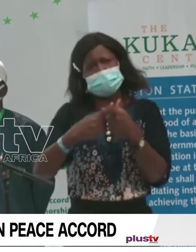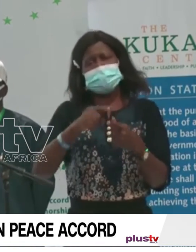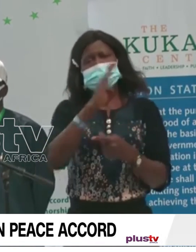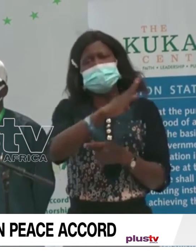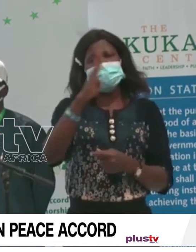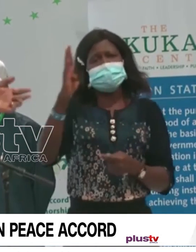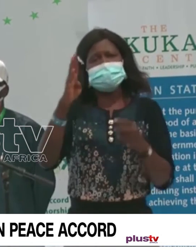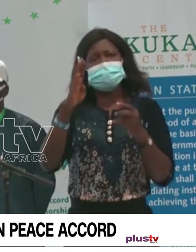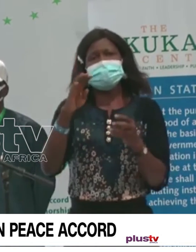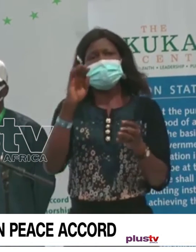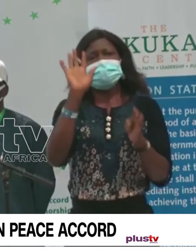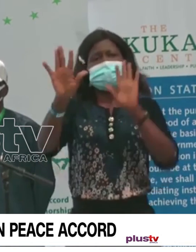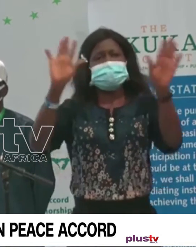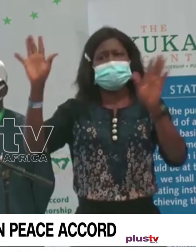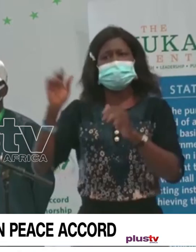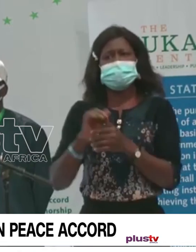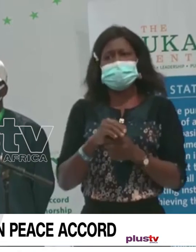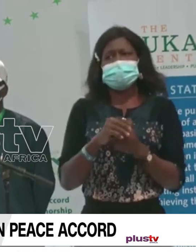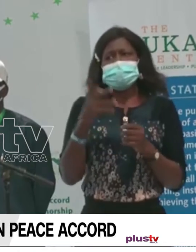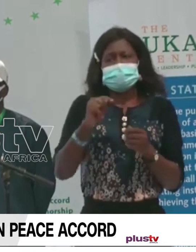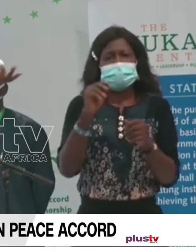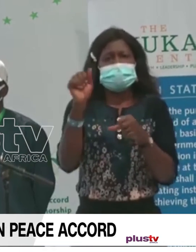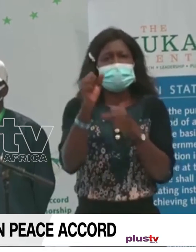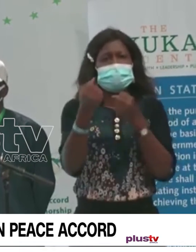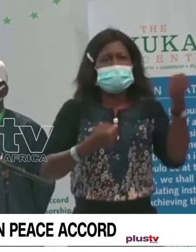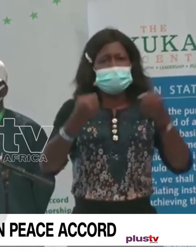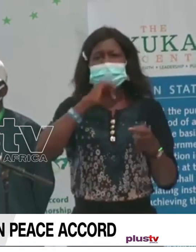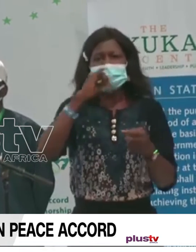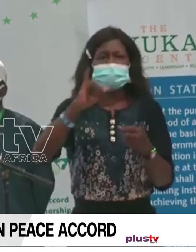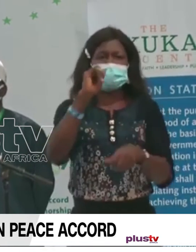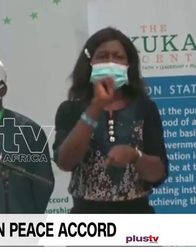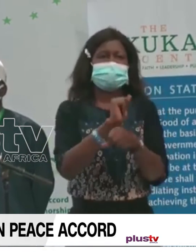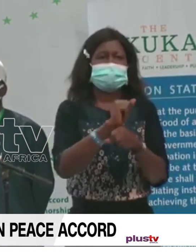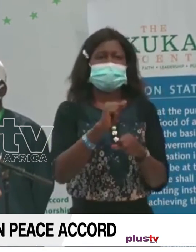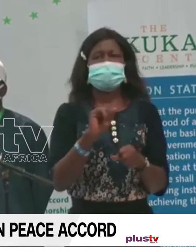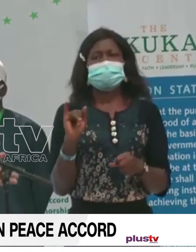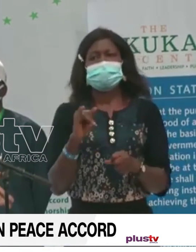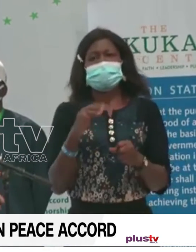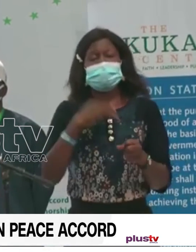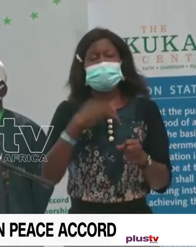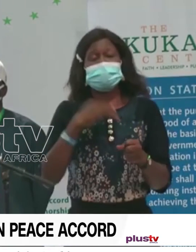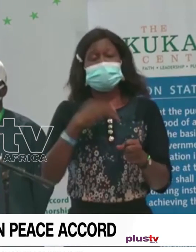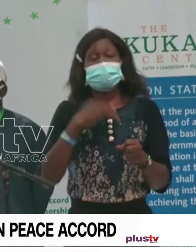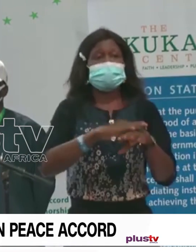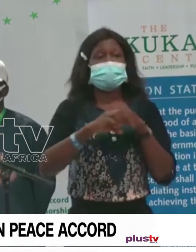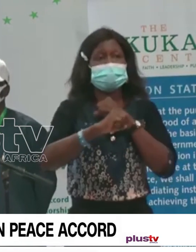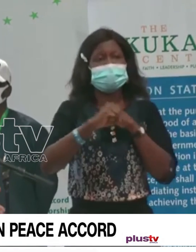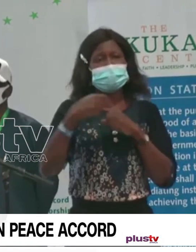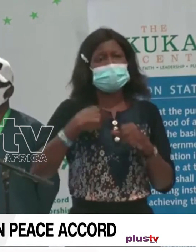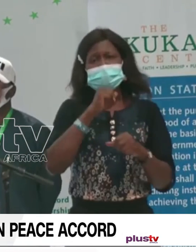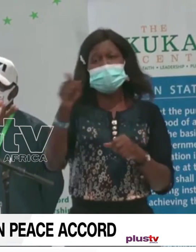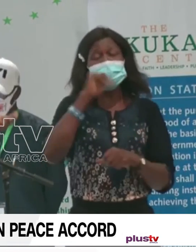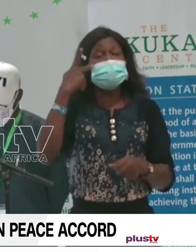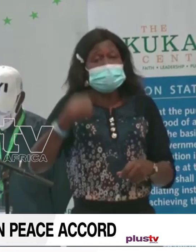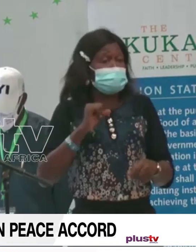billboard, posters, the vehicles are no longer relevant. And we won't be on campaign anyway. So you won't see me,